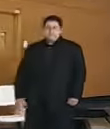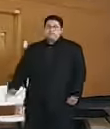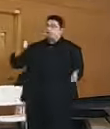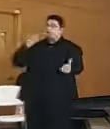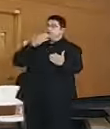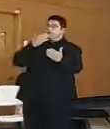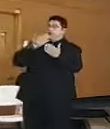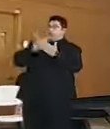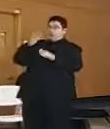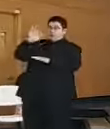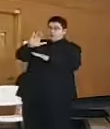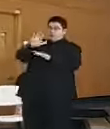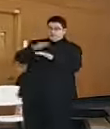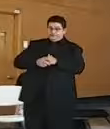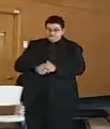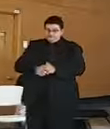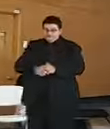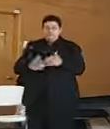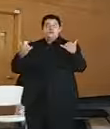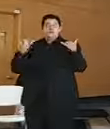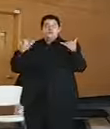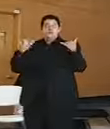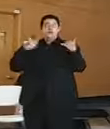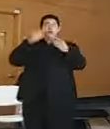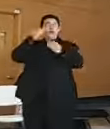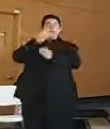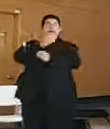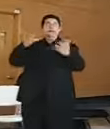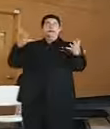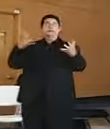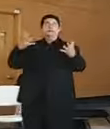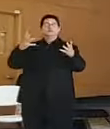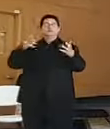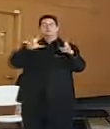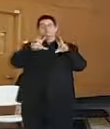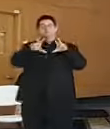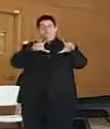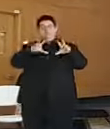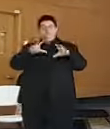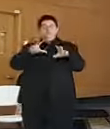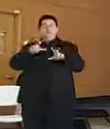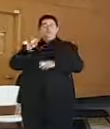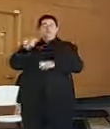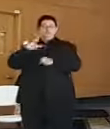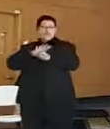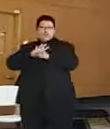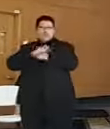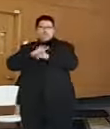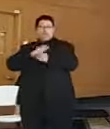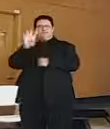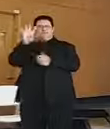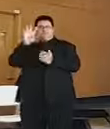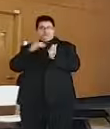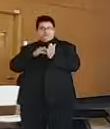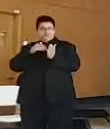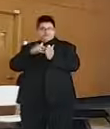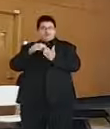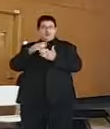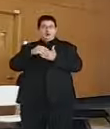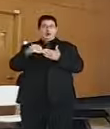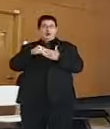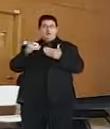Good afternoon. Today I'm announcing an investment by St. Louis County of $4 million